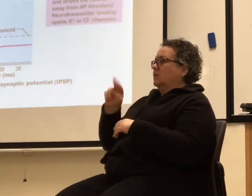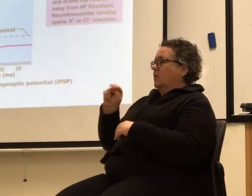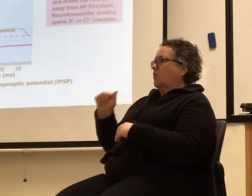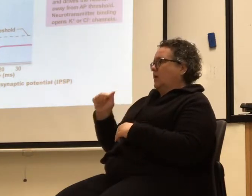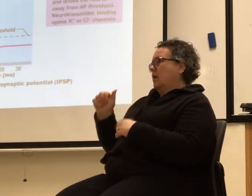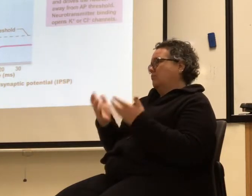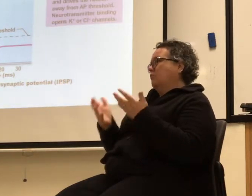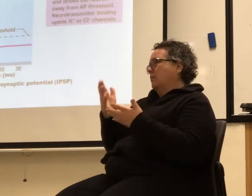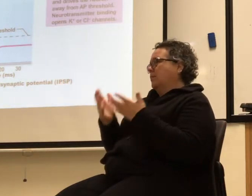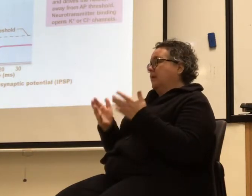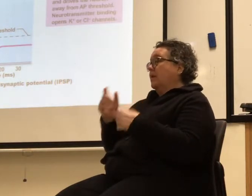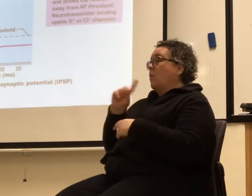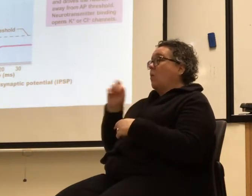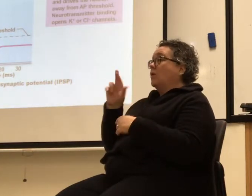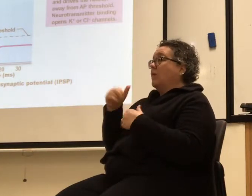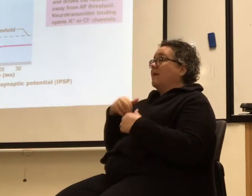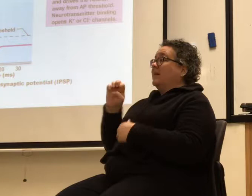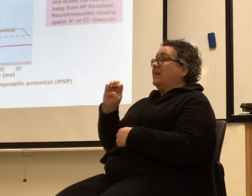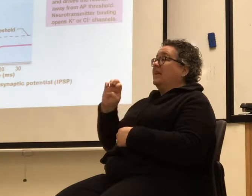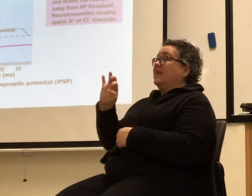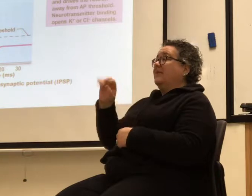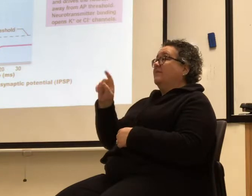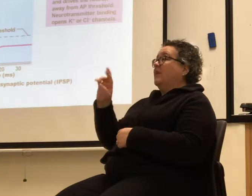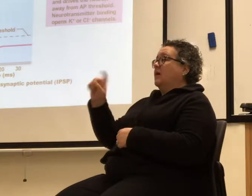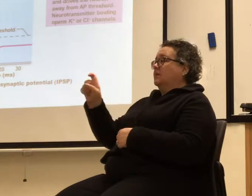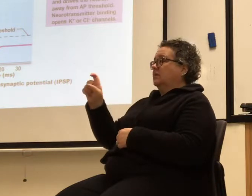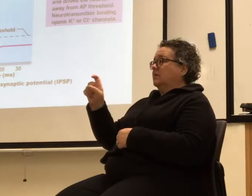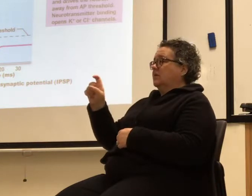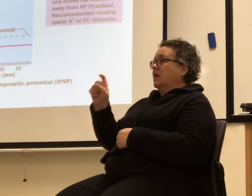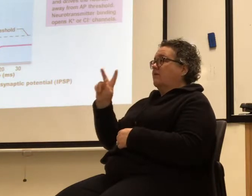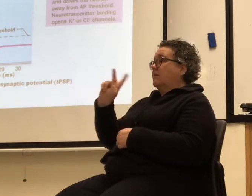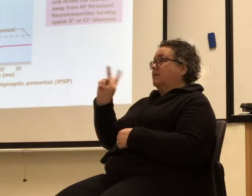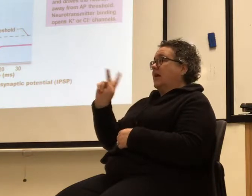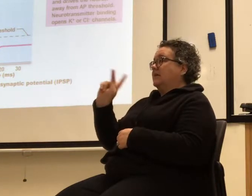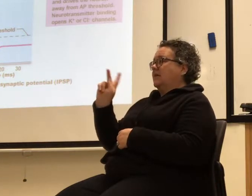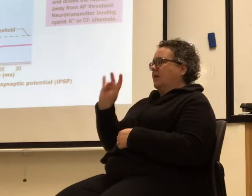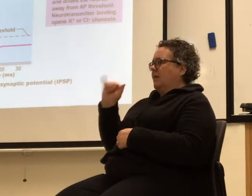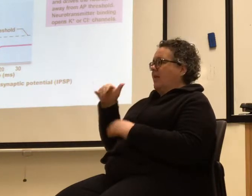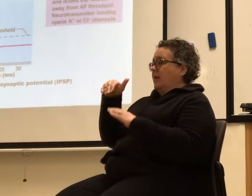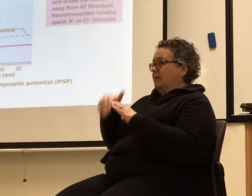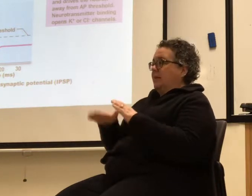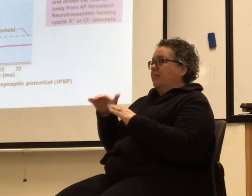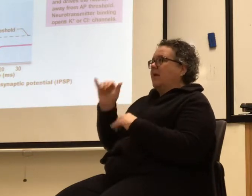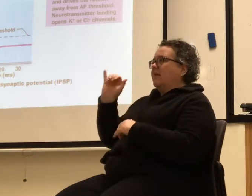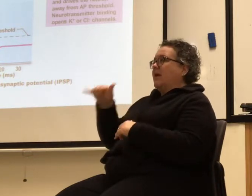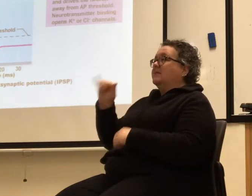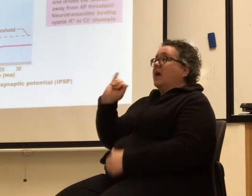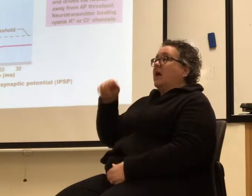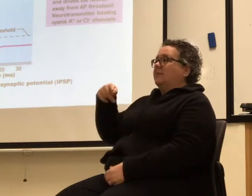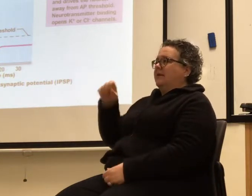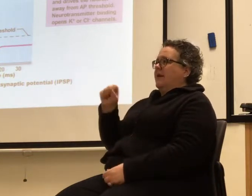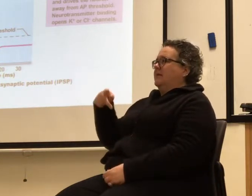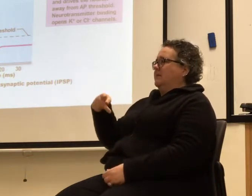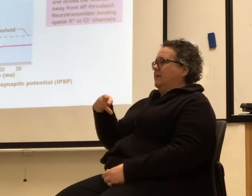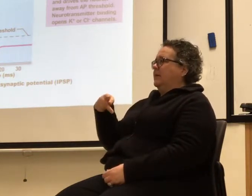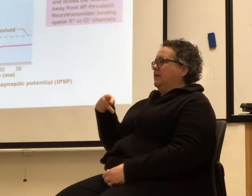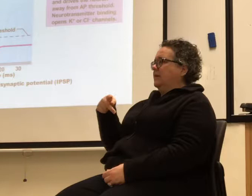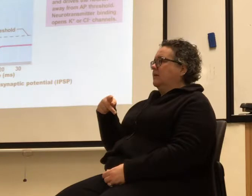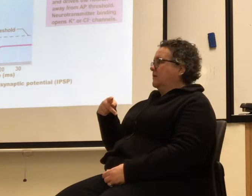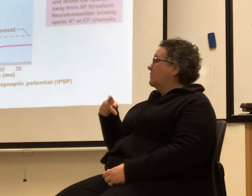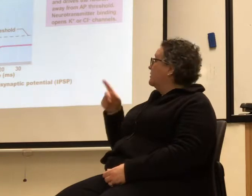have an efflux of potassium, look at that. That little dip there. That is an IPSP.